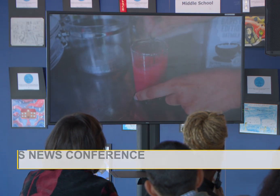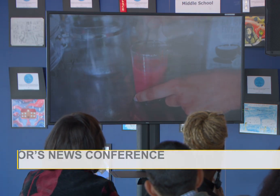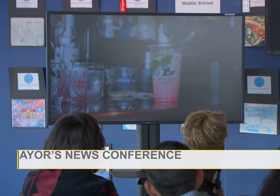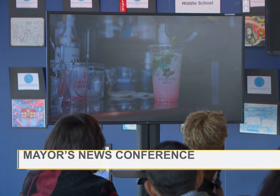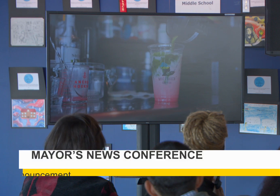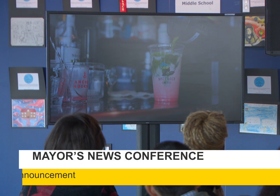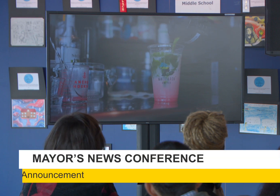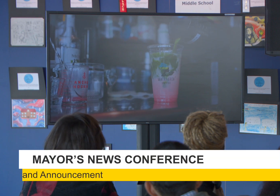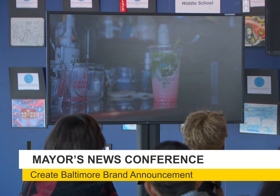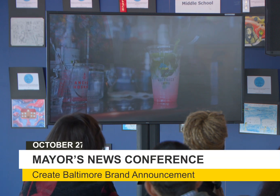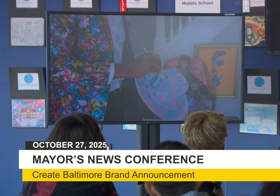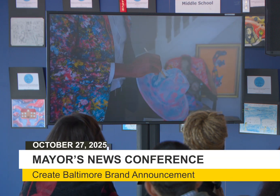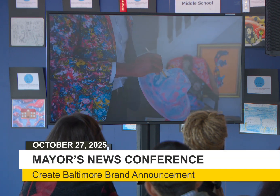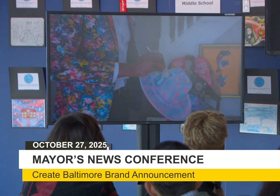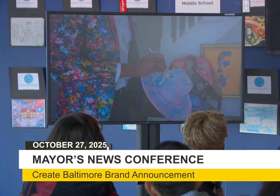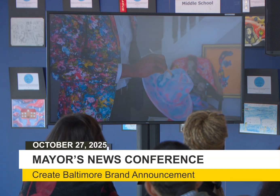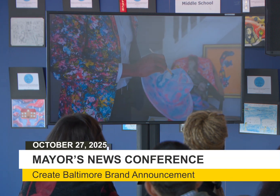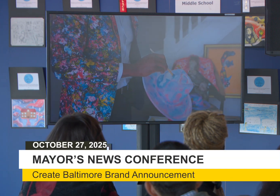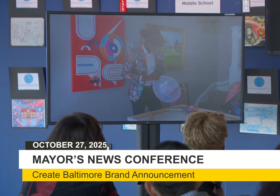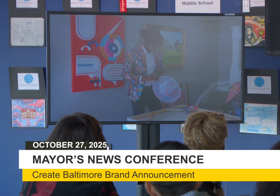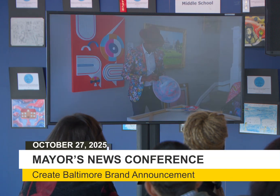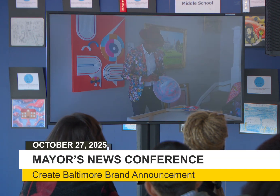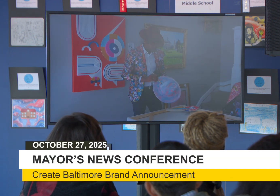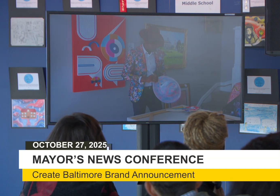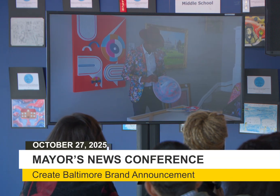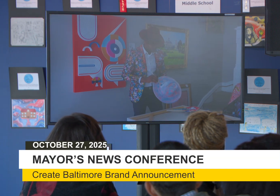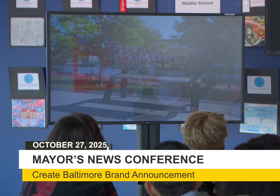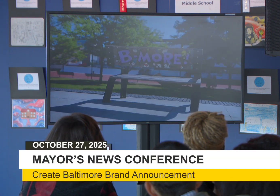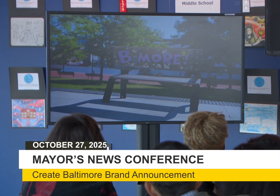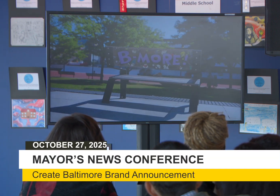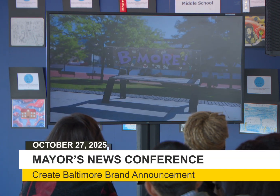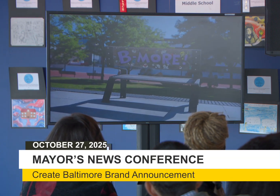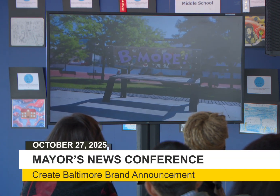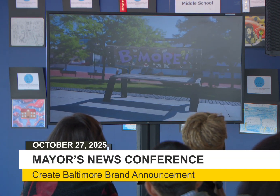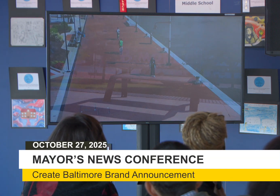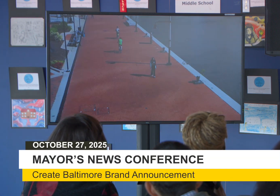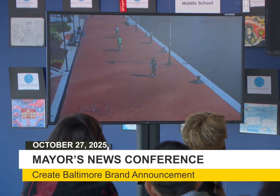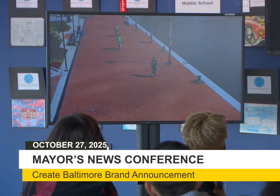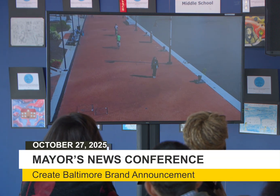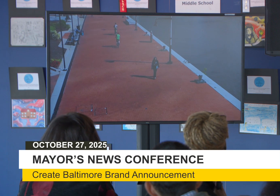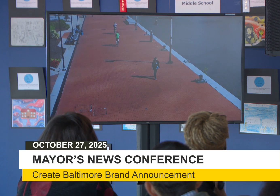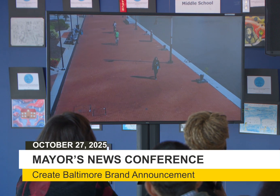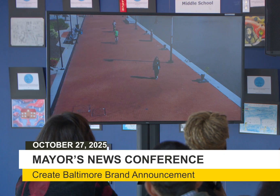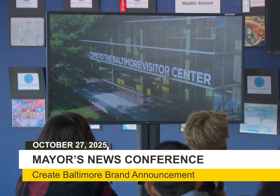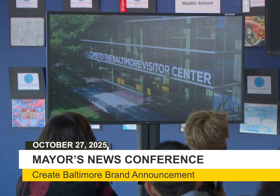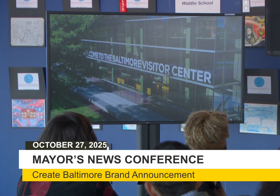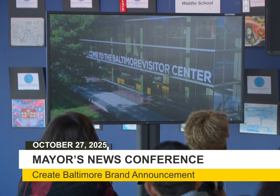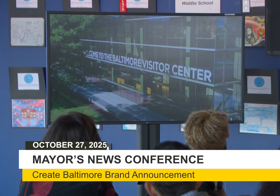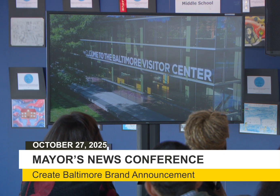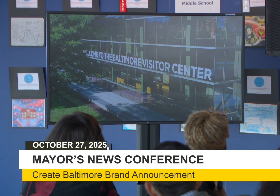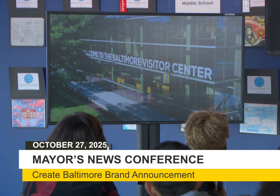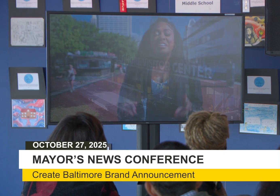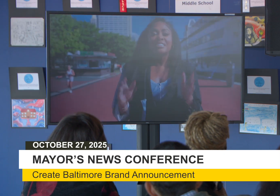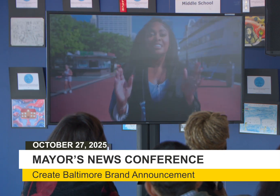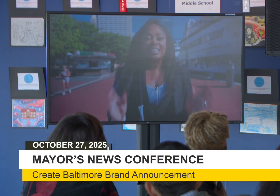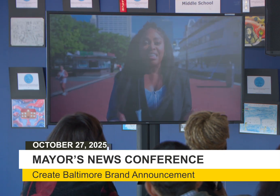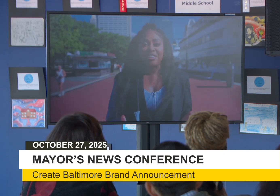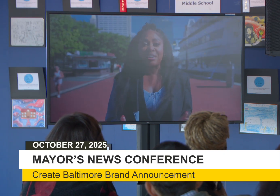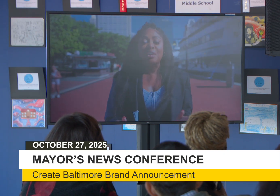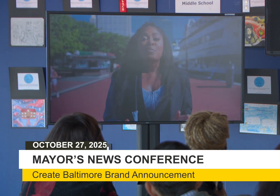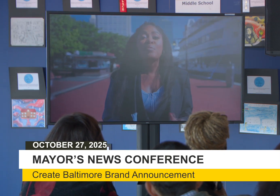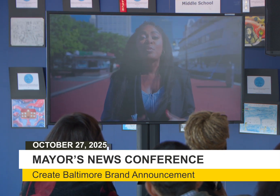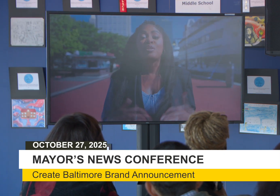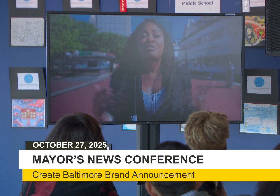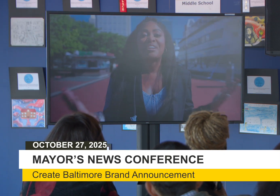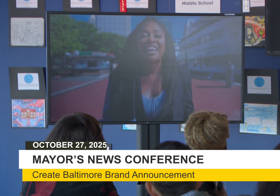action, and our city is the canvas. Just as you live Baltimore, just as you visit Baltimore,